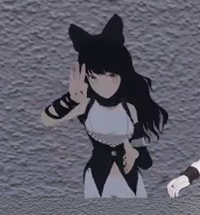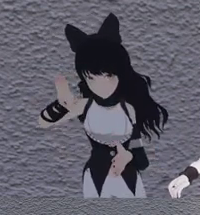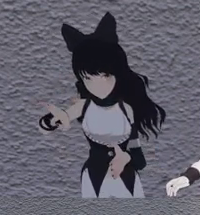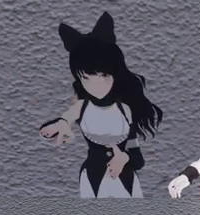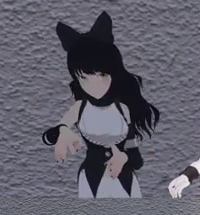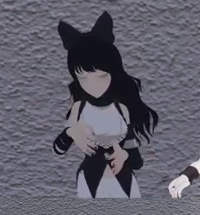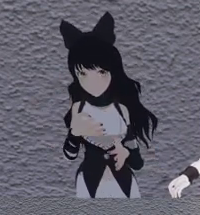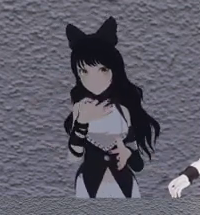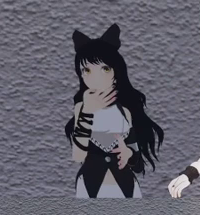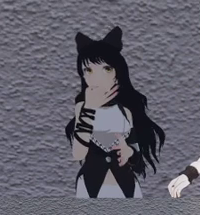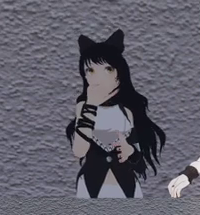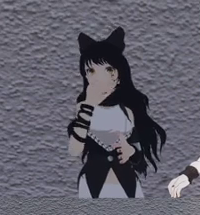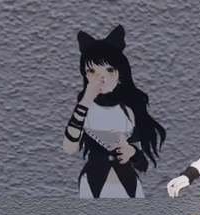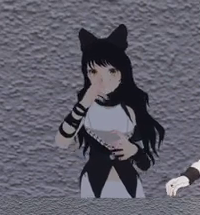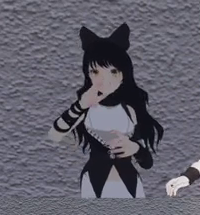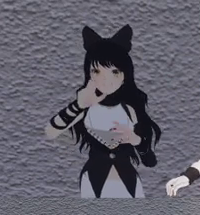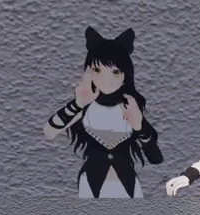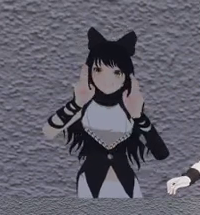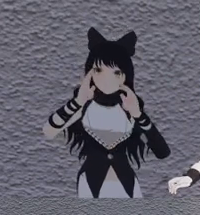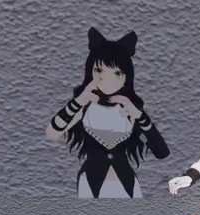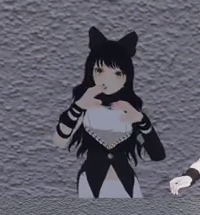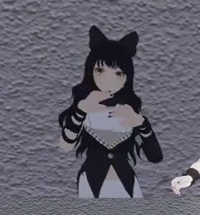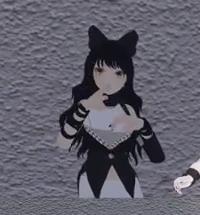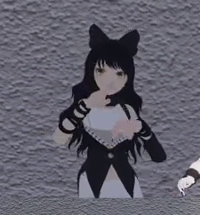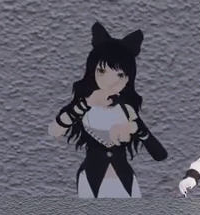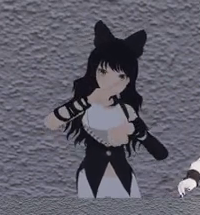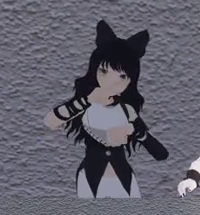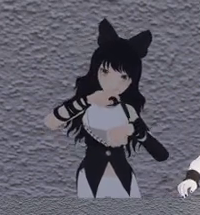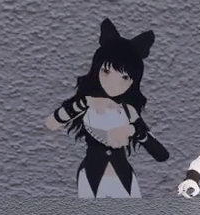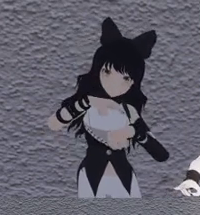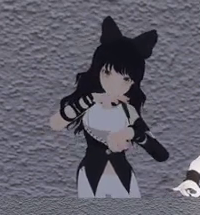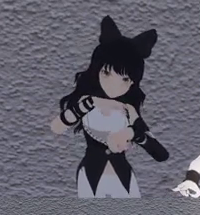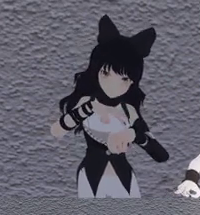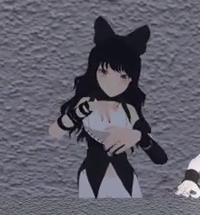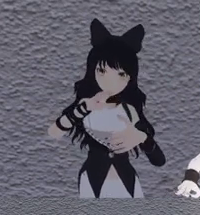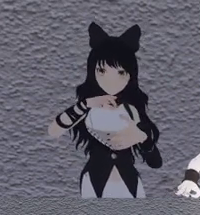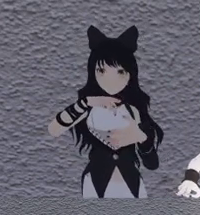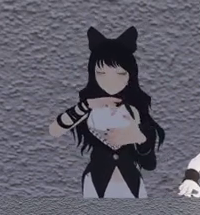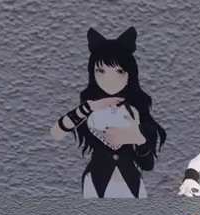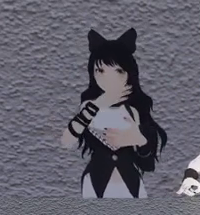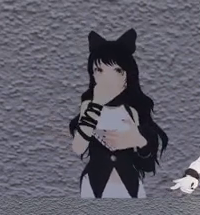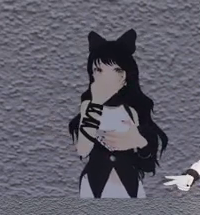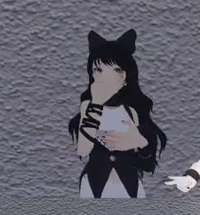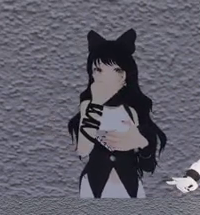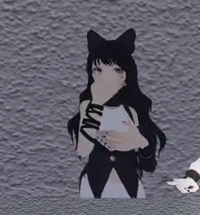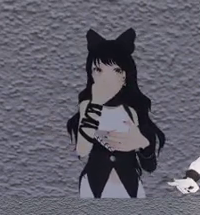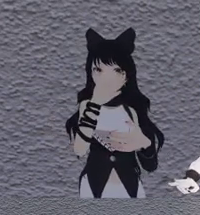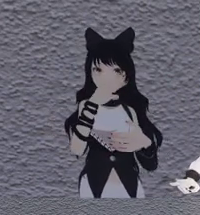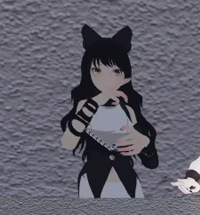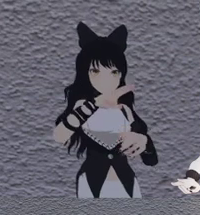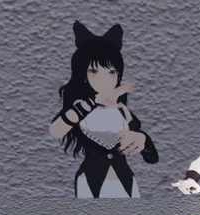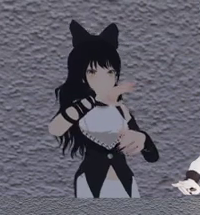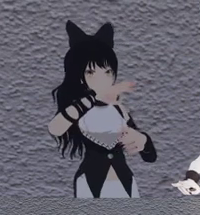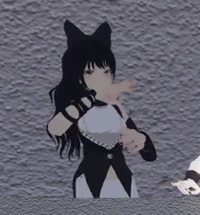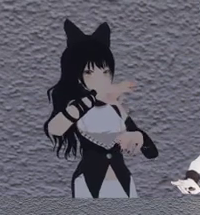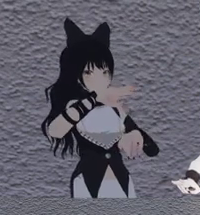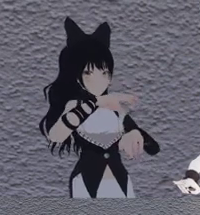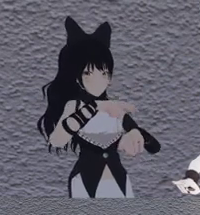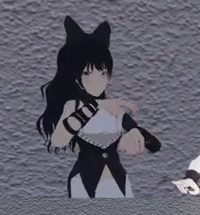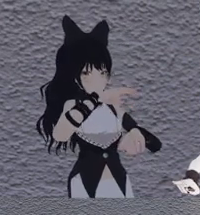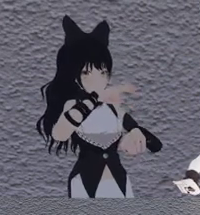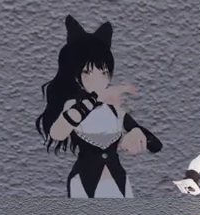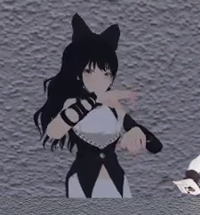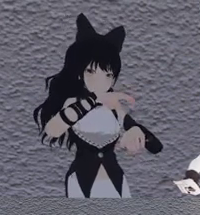So, maybe open a soda. Oh, you open dip. You open in and you put potato chips in it and you're eating it.